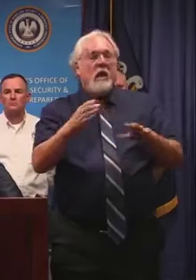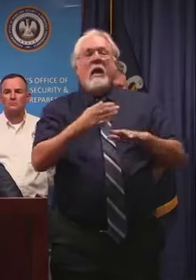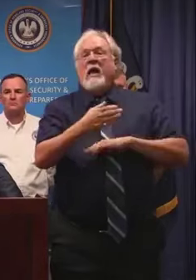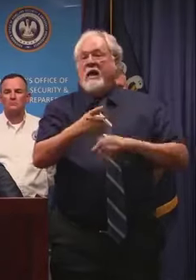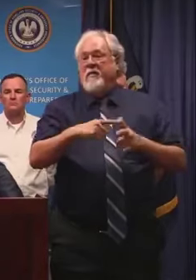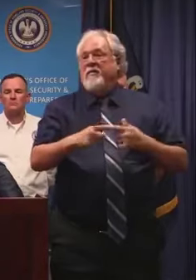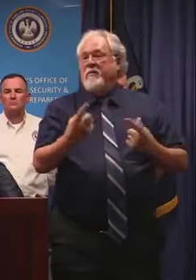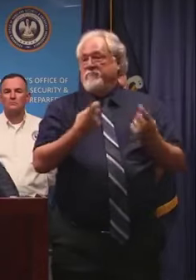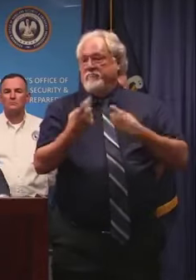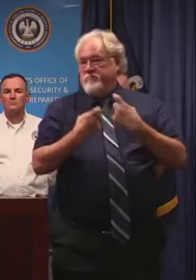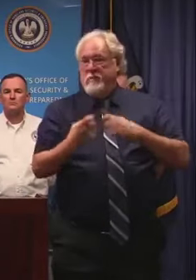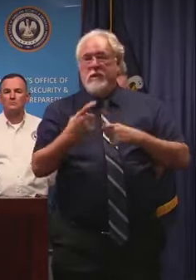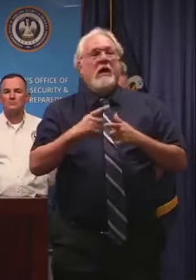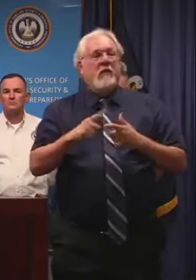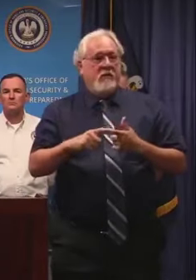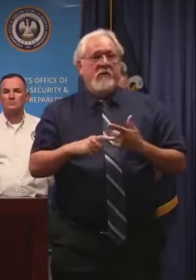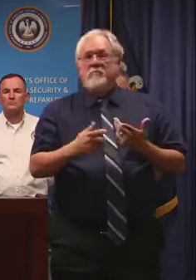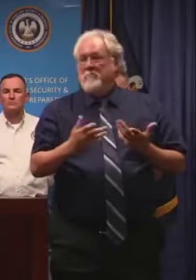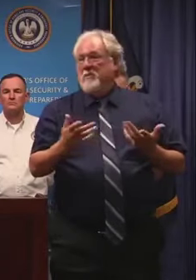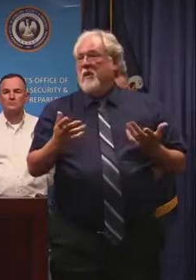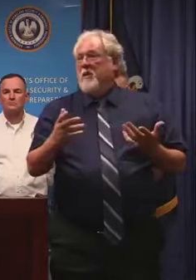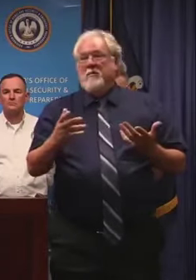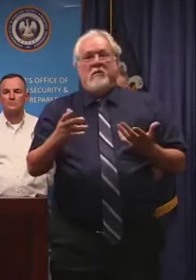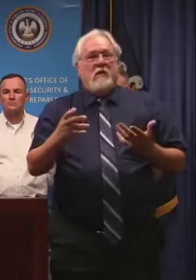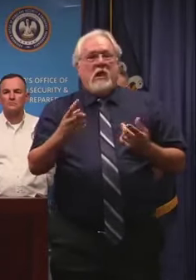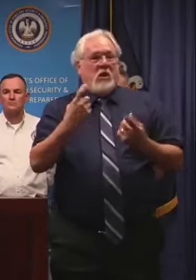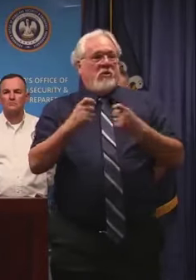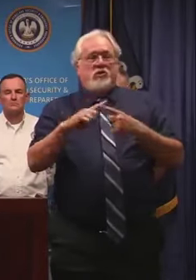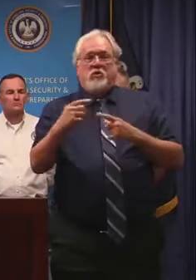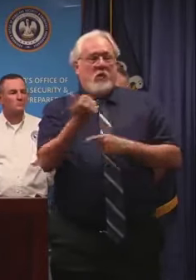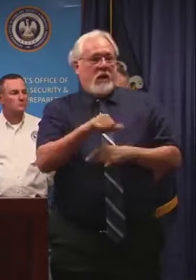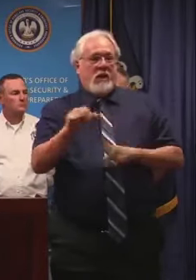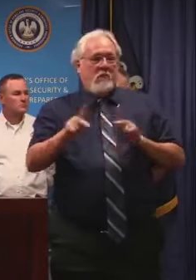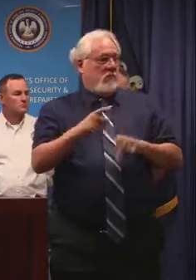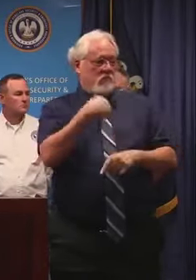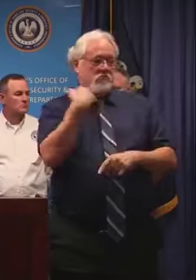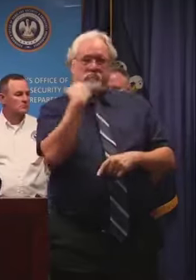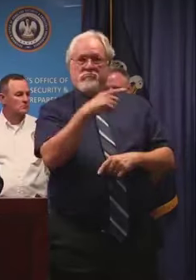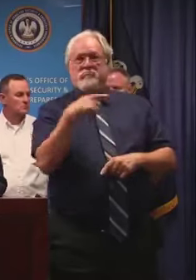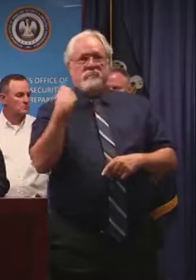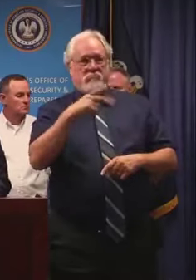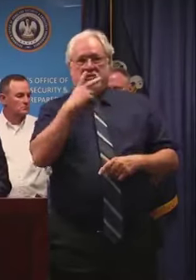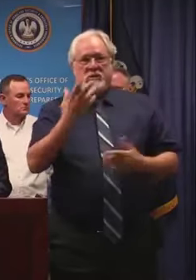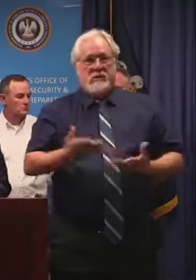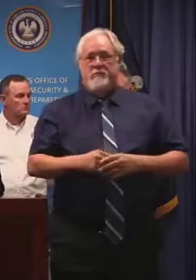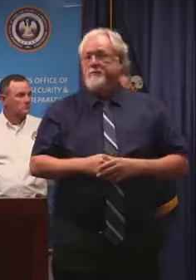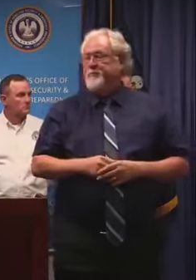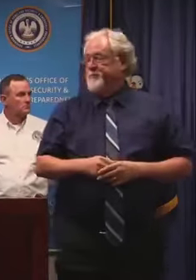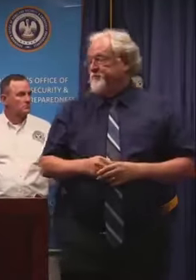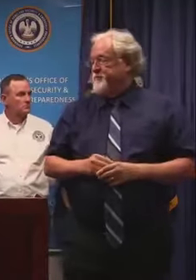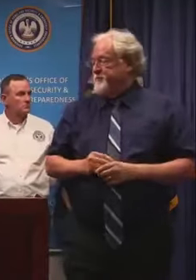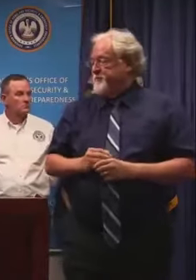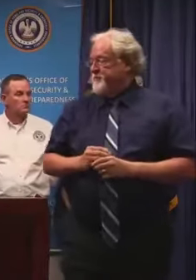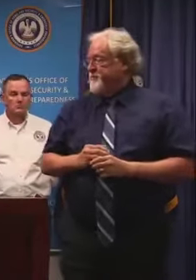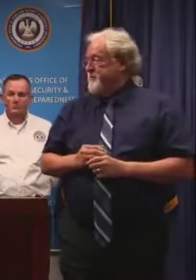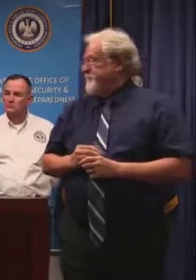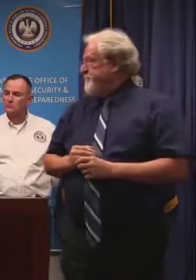will take questions, and obviously those questions can be addressed to any of the individuals that you see up here. Thank you.